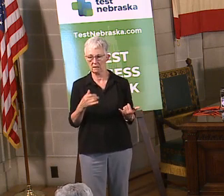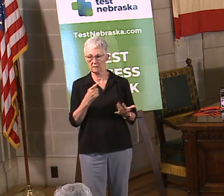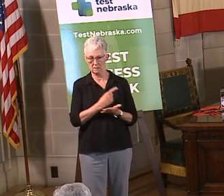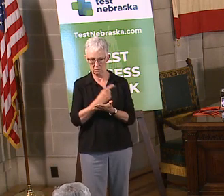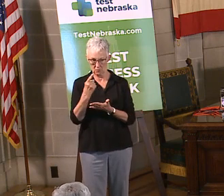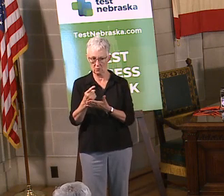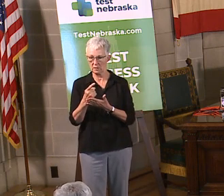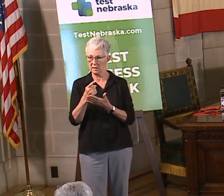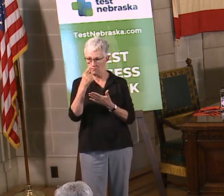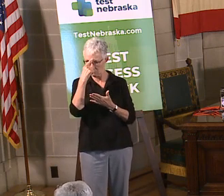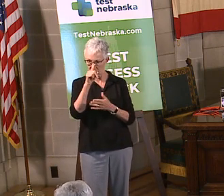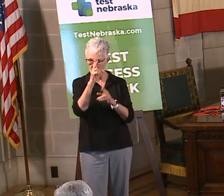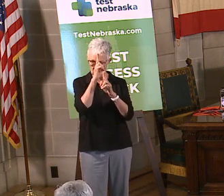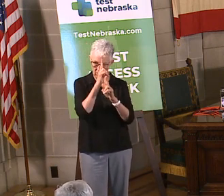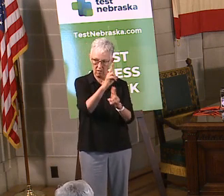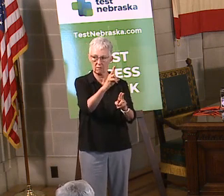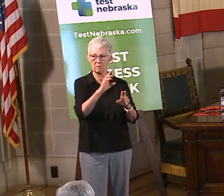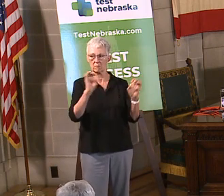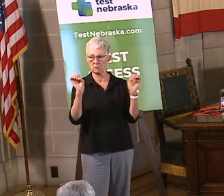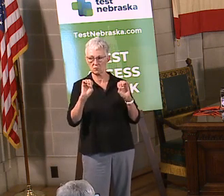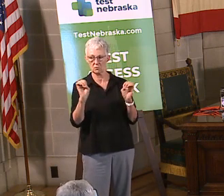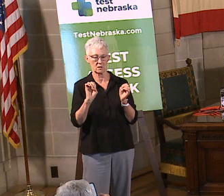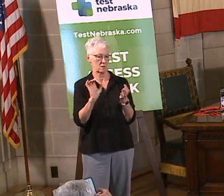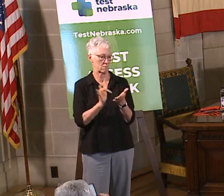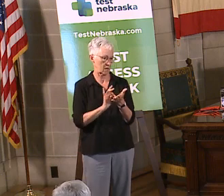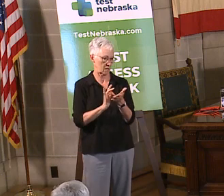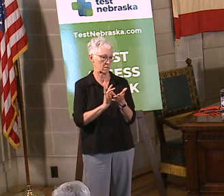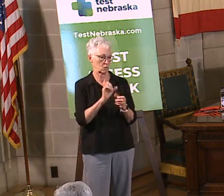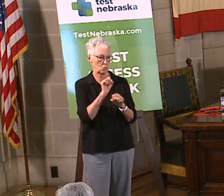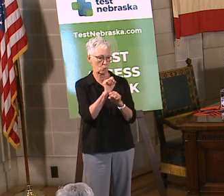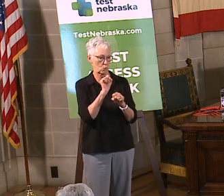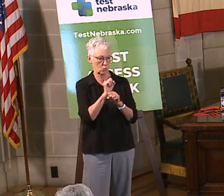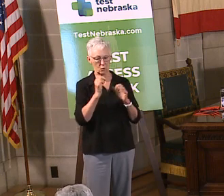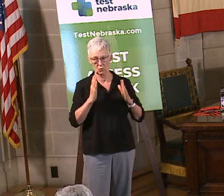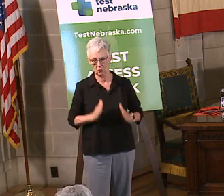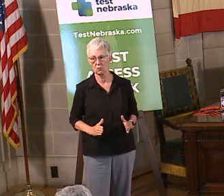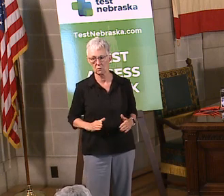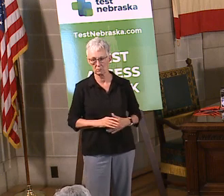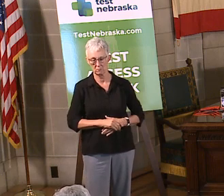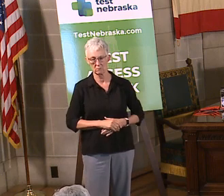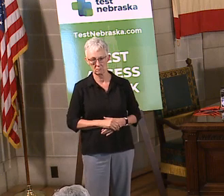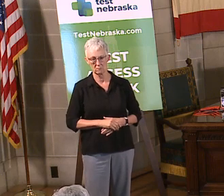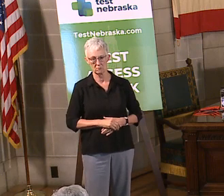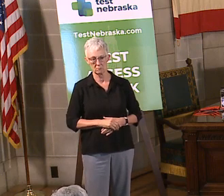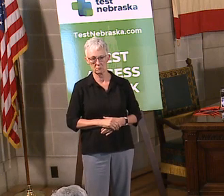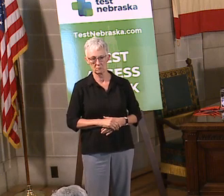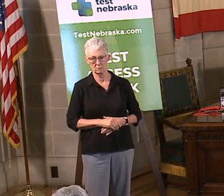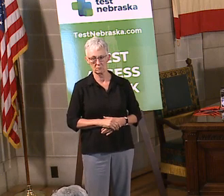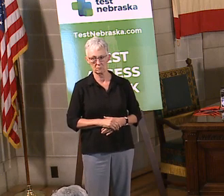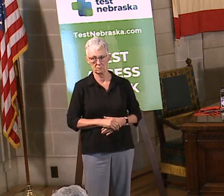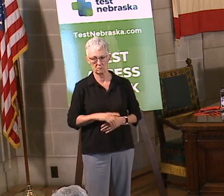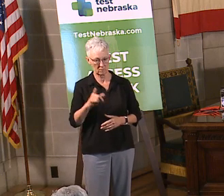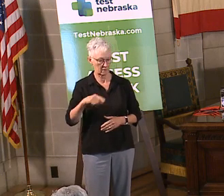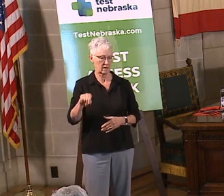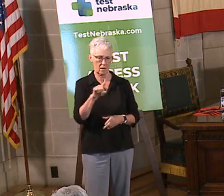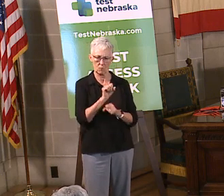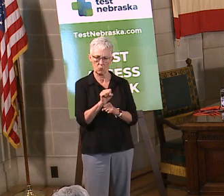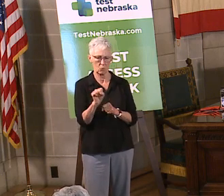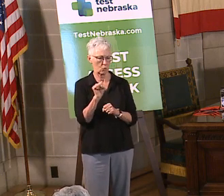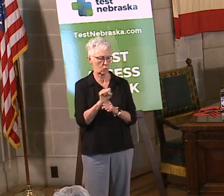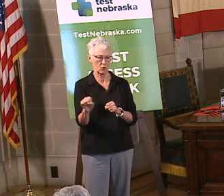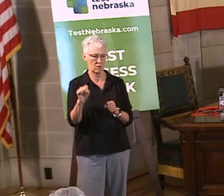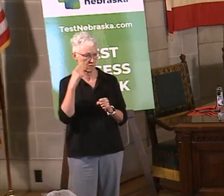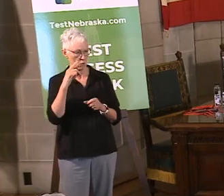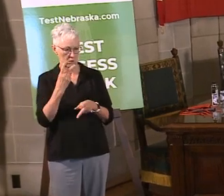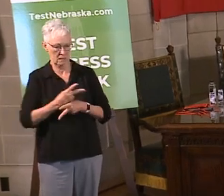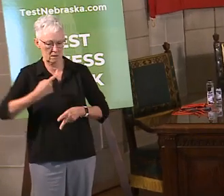in Nebraska, to say thank you to all the folks who are working so hard to keep us safe. And so